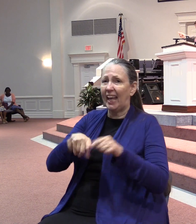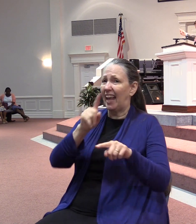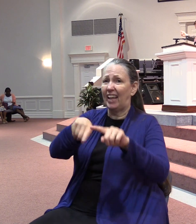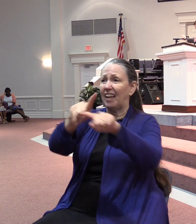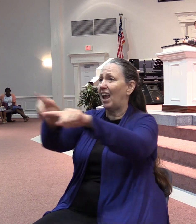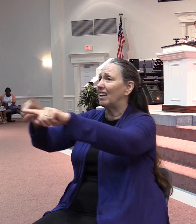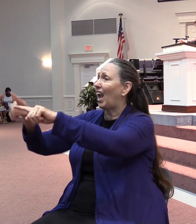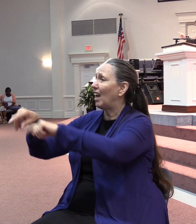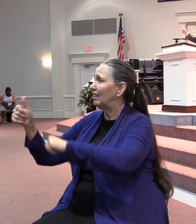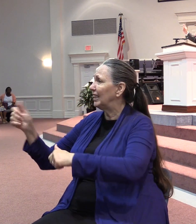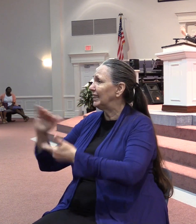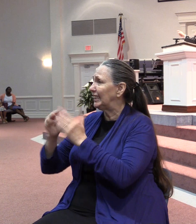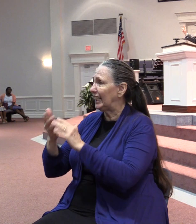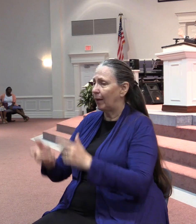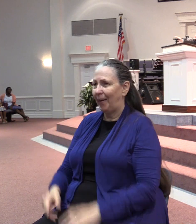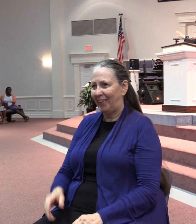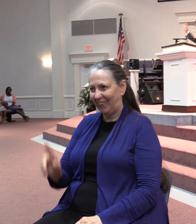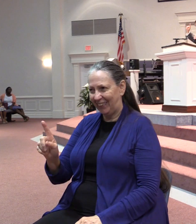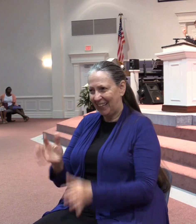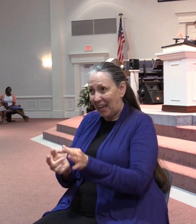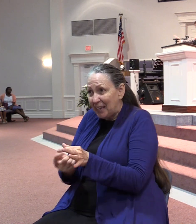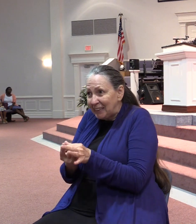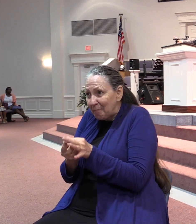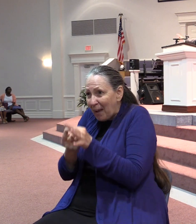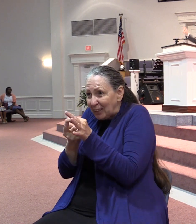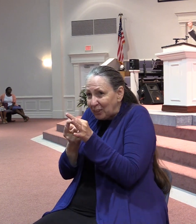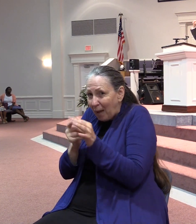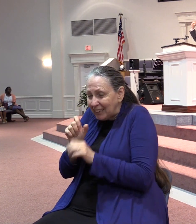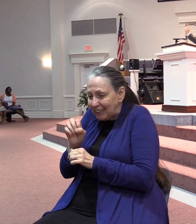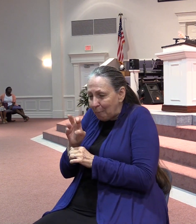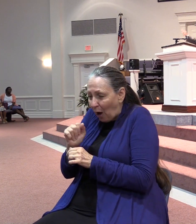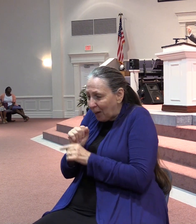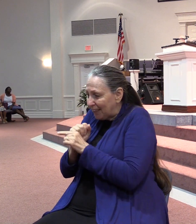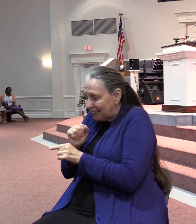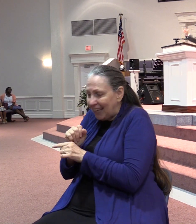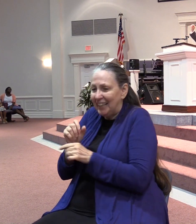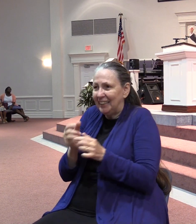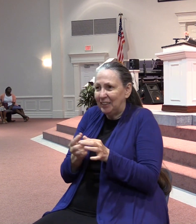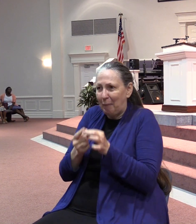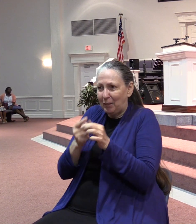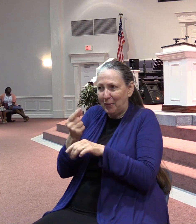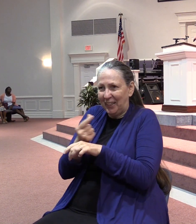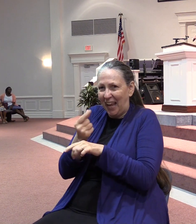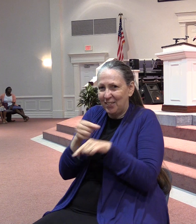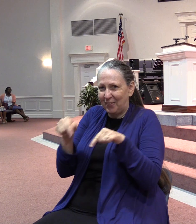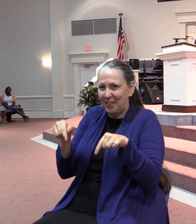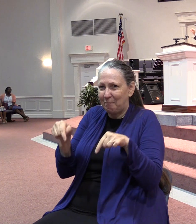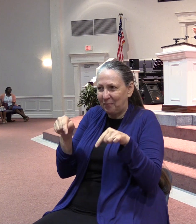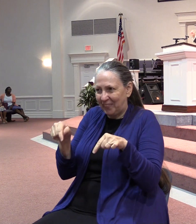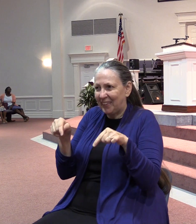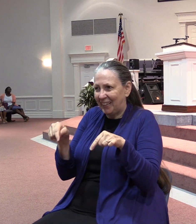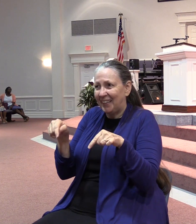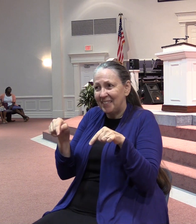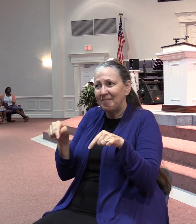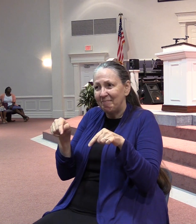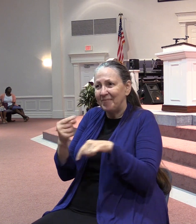supernatural in this city. But there's something special about Samaria, and there's something special about Gainesville. And I want